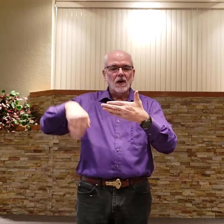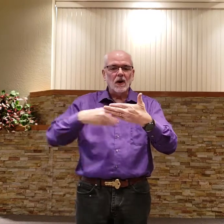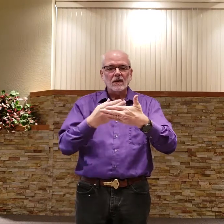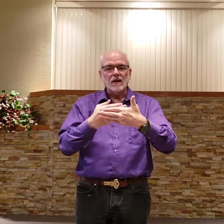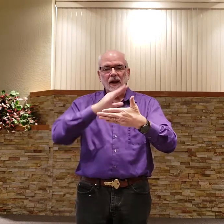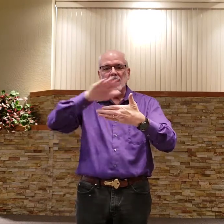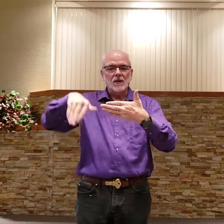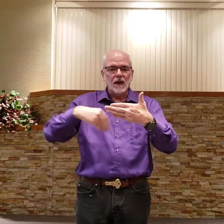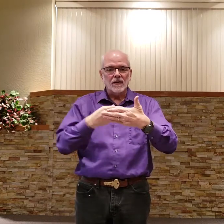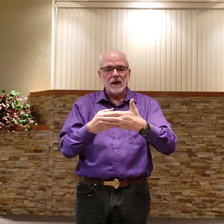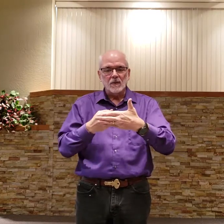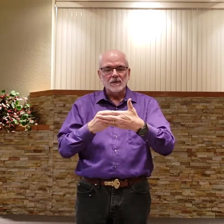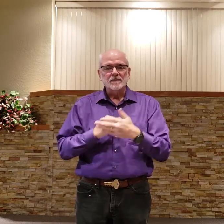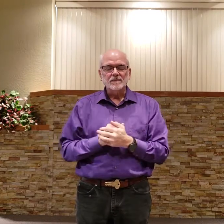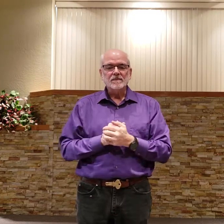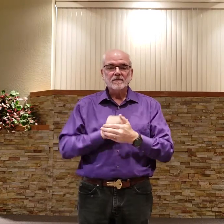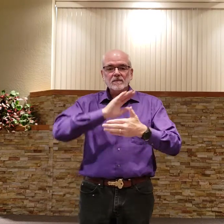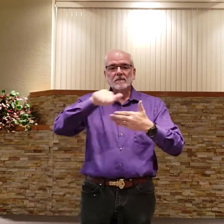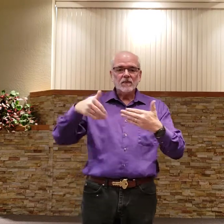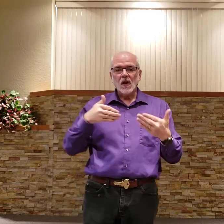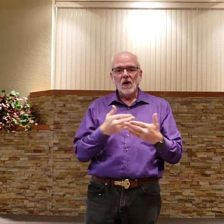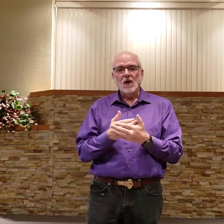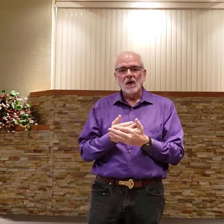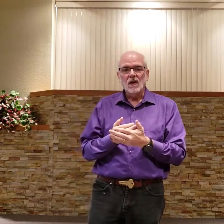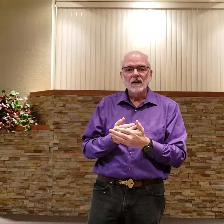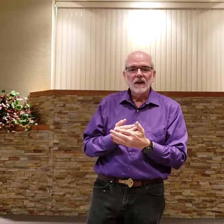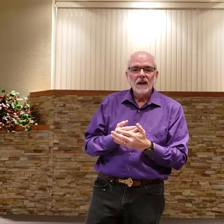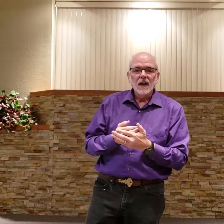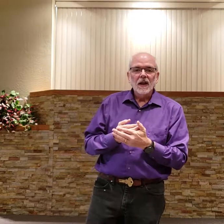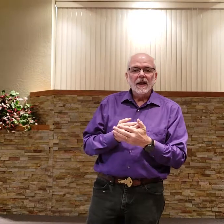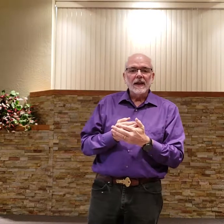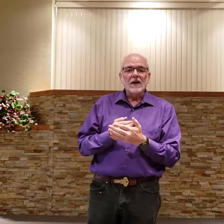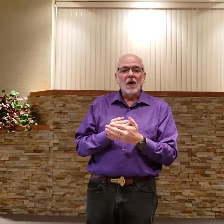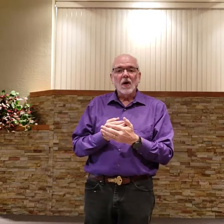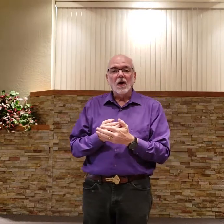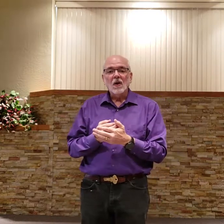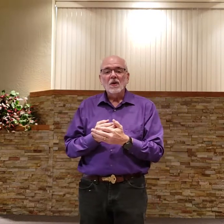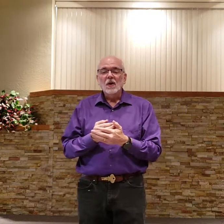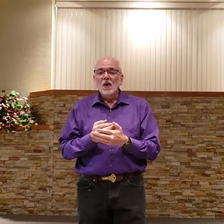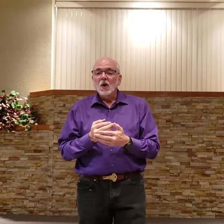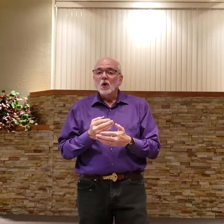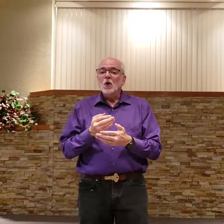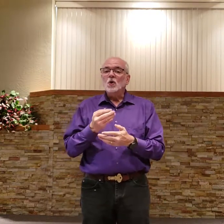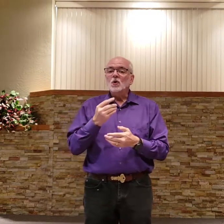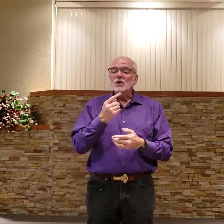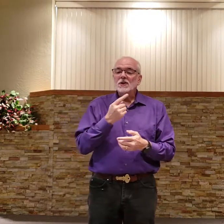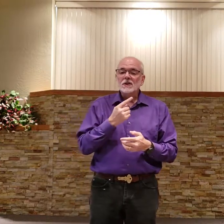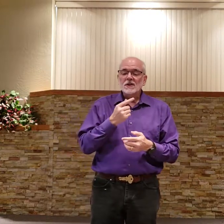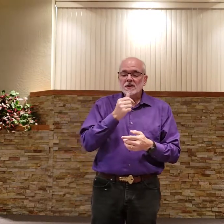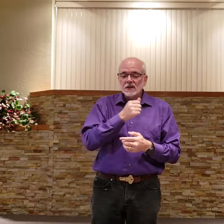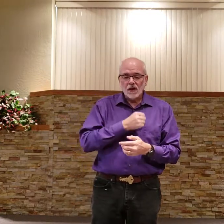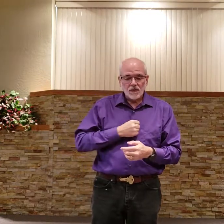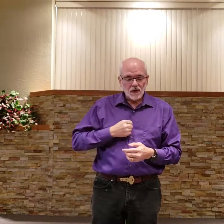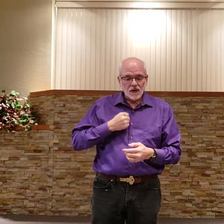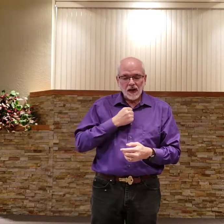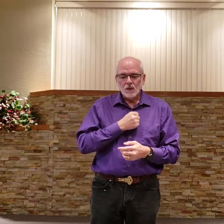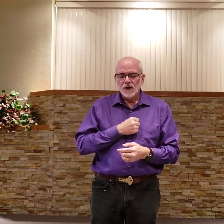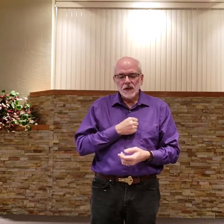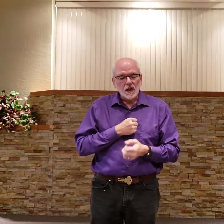arm, your hand around the other one? All, here all who suffer, and we're just going to leave